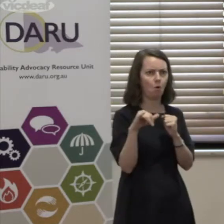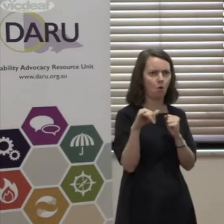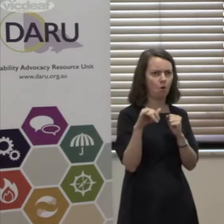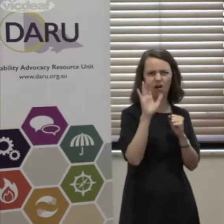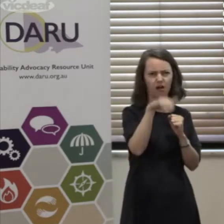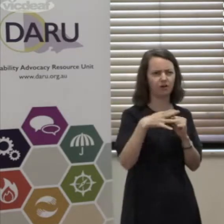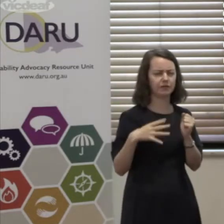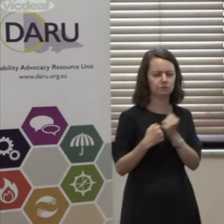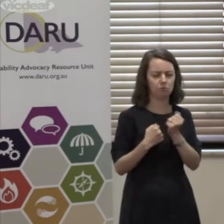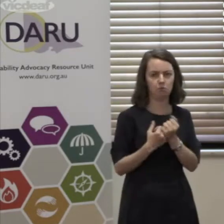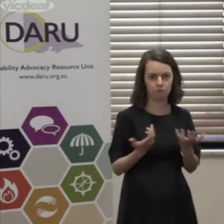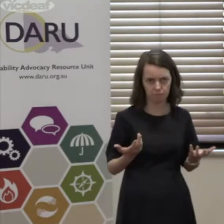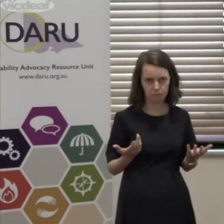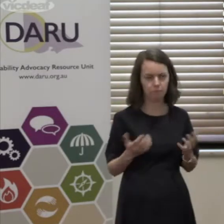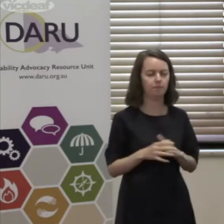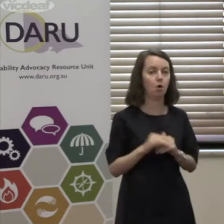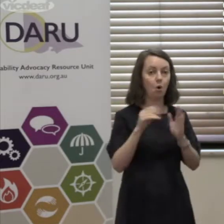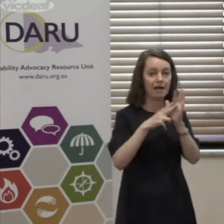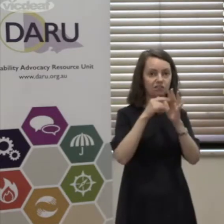the poor person needs more or less support.